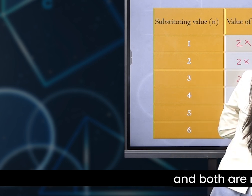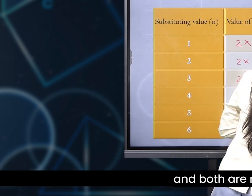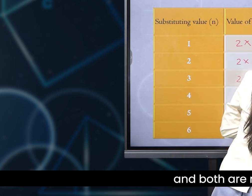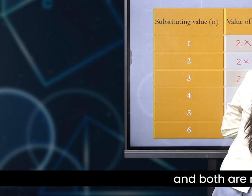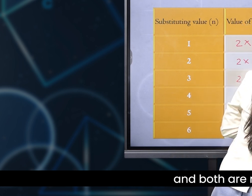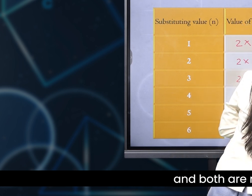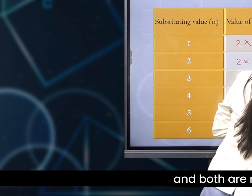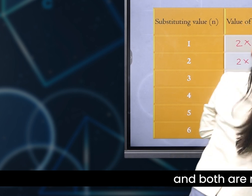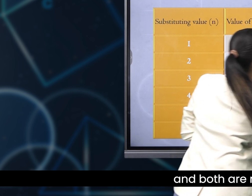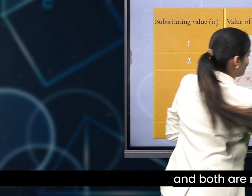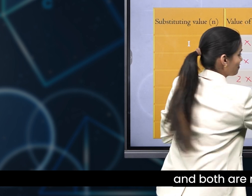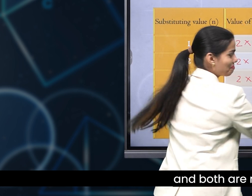are not equal.